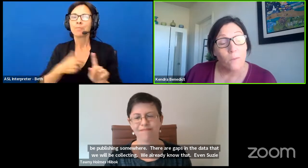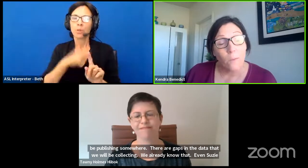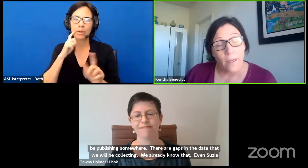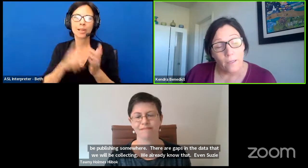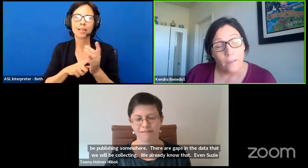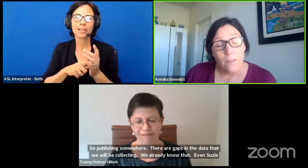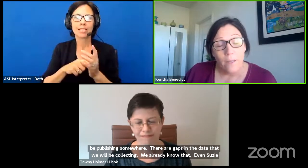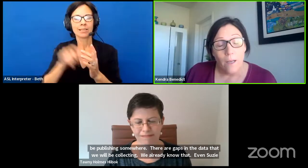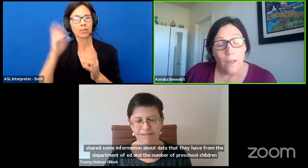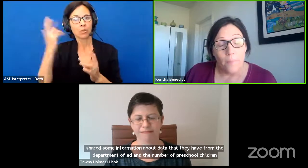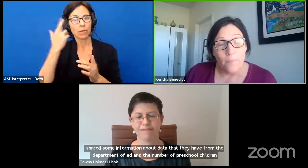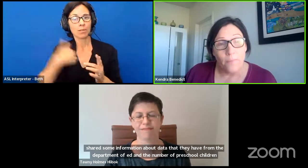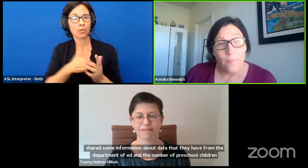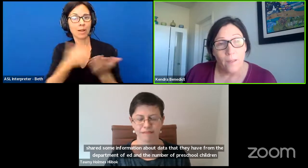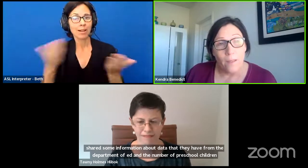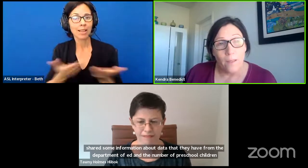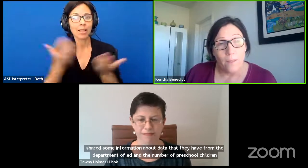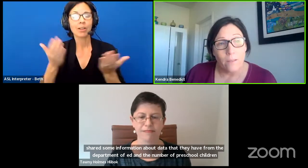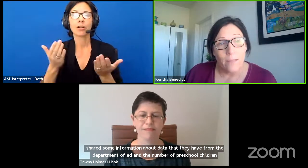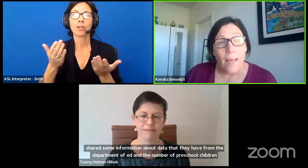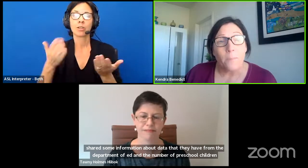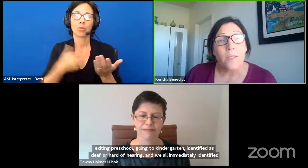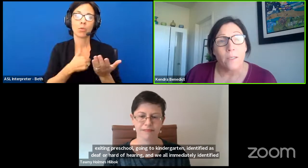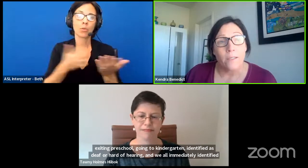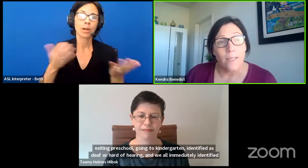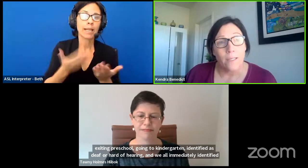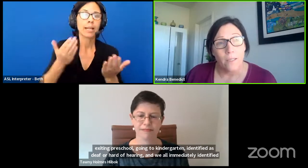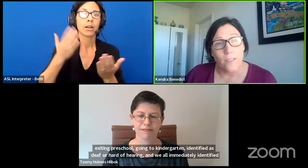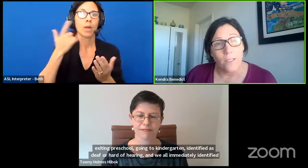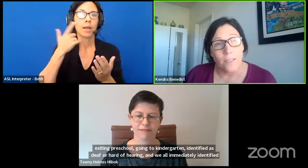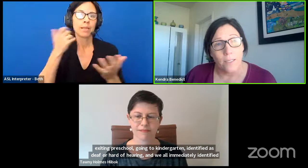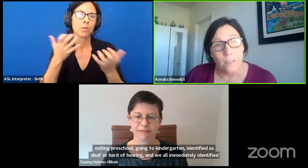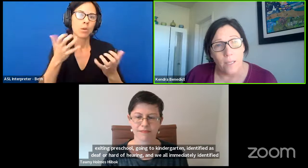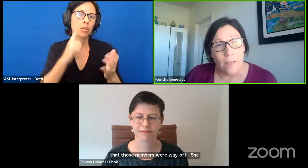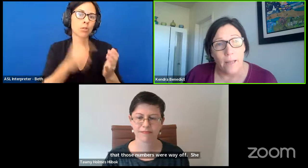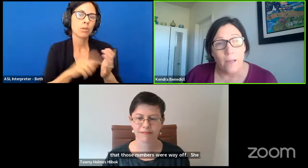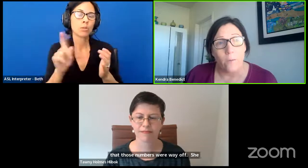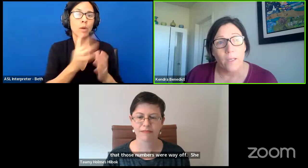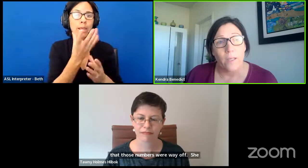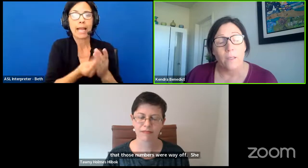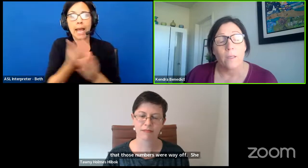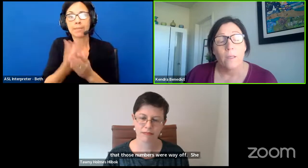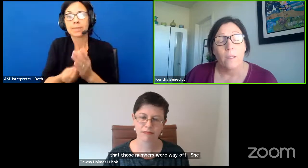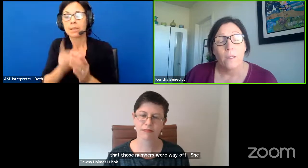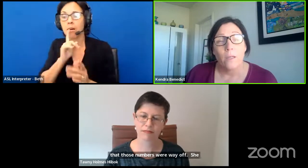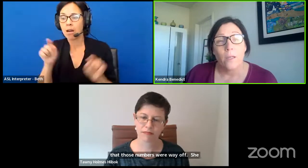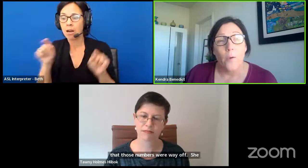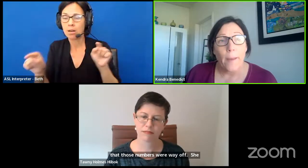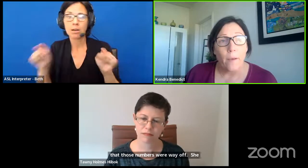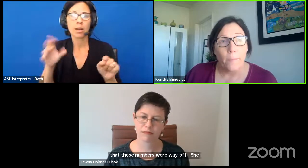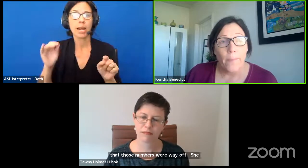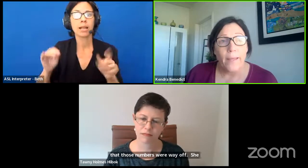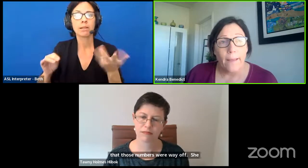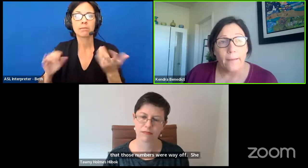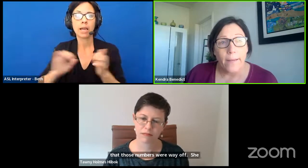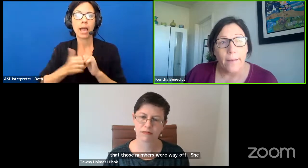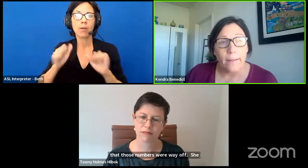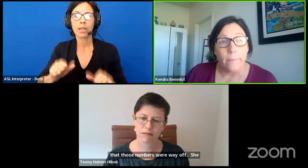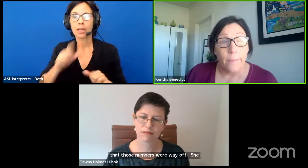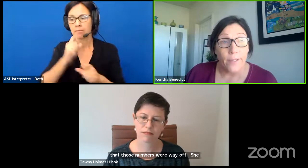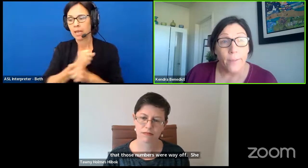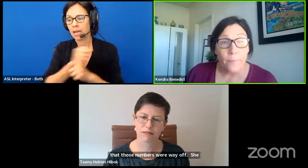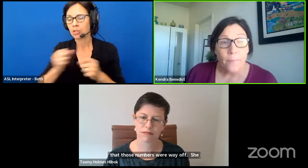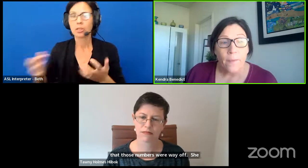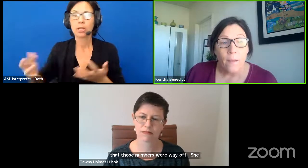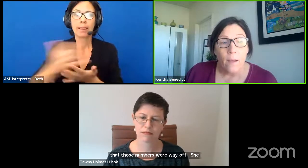identify where these gaps in our data collection exist and how we can go about making that